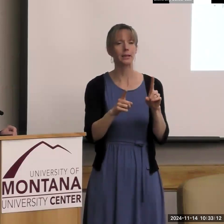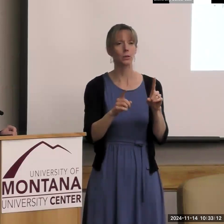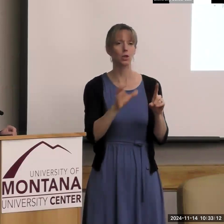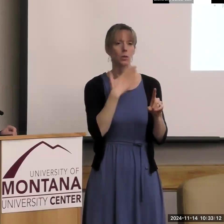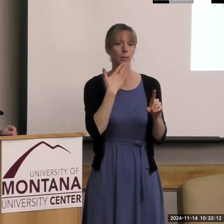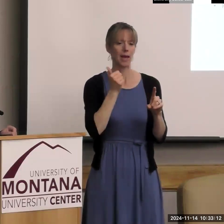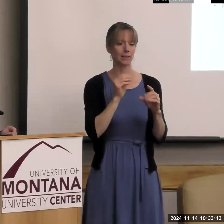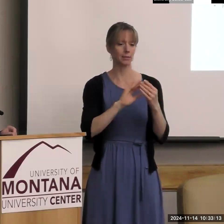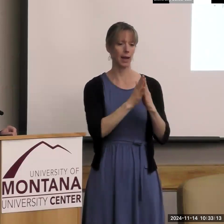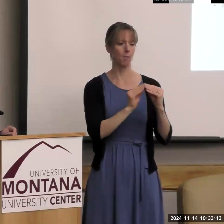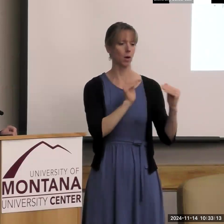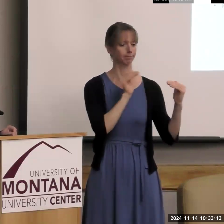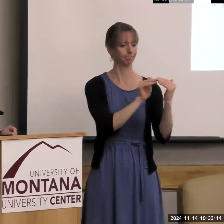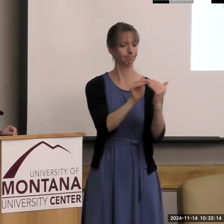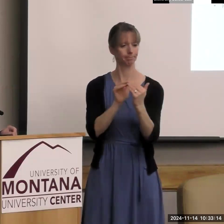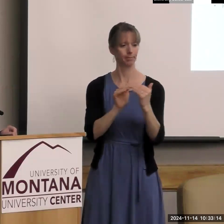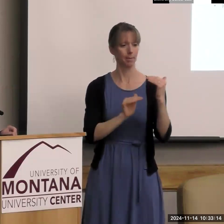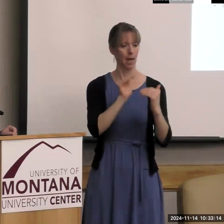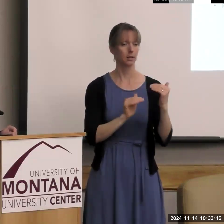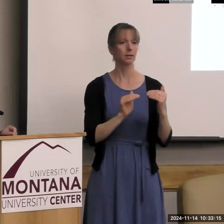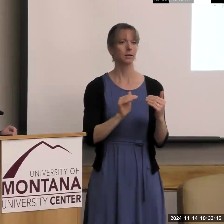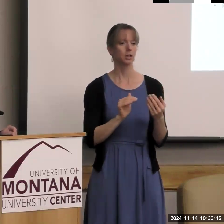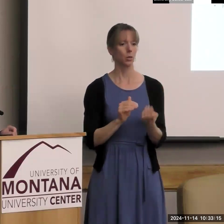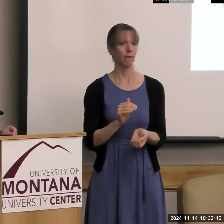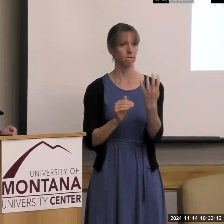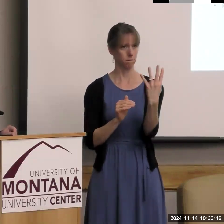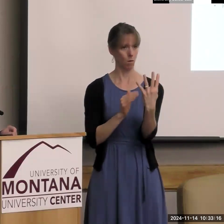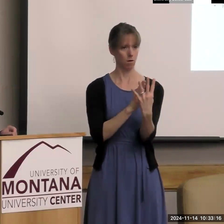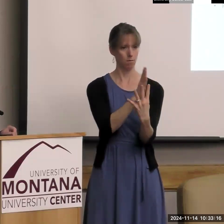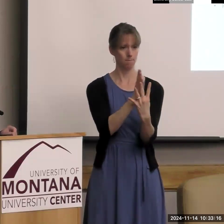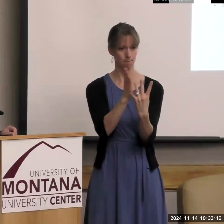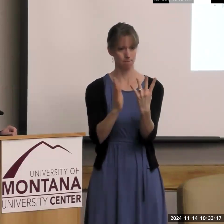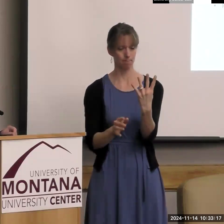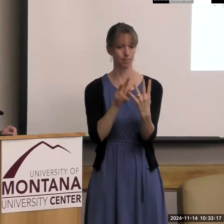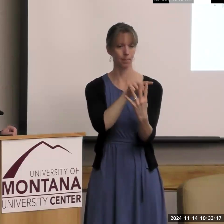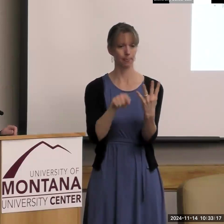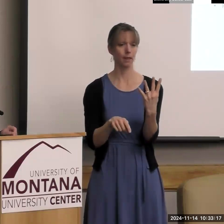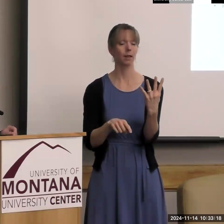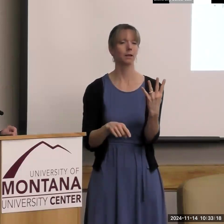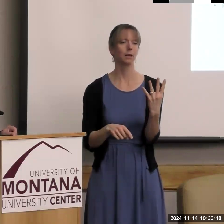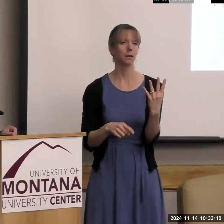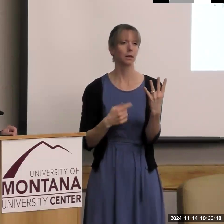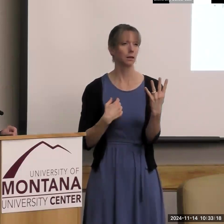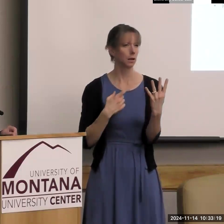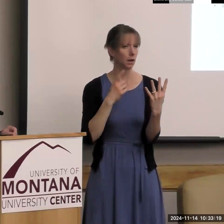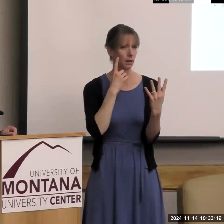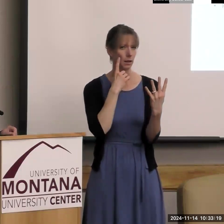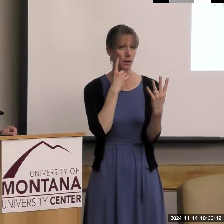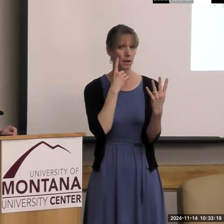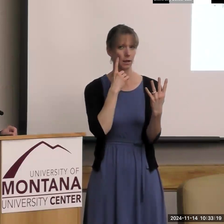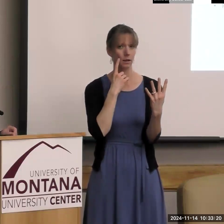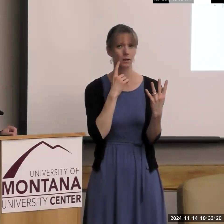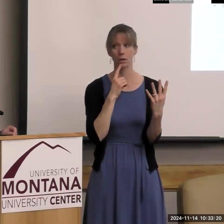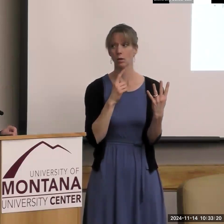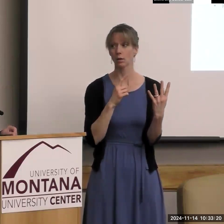that balance. Our health work goes across 4 different pillars, and I think historically you watch the language, it